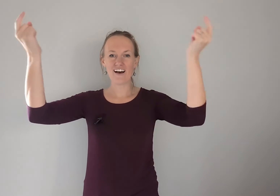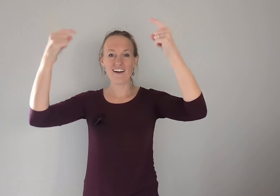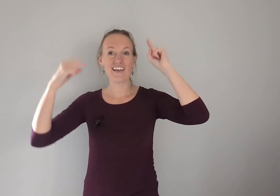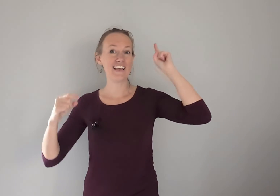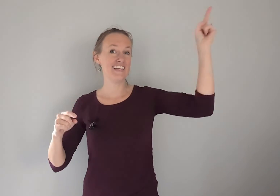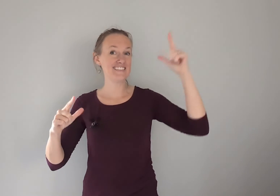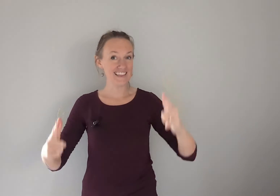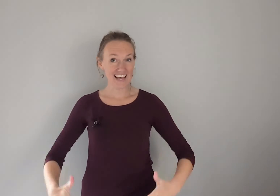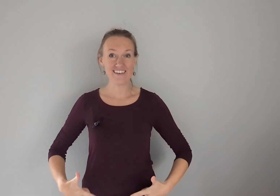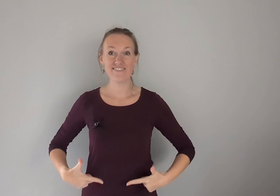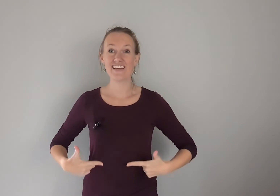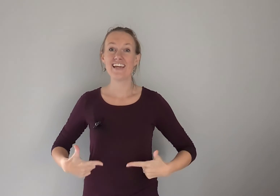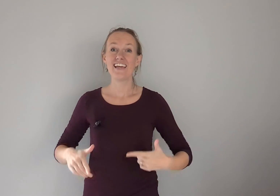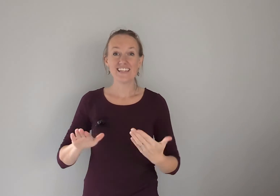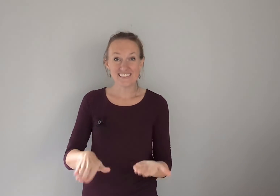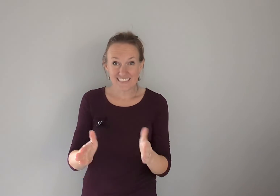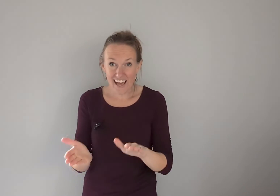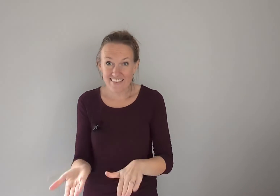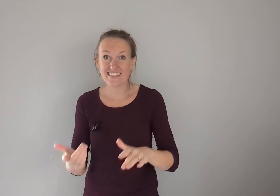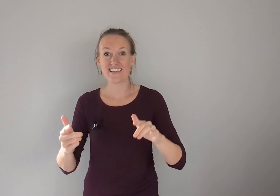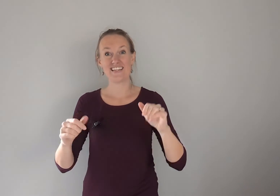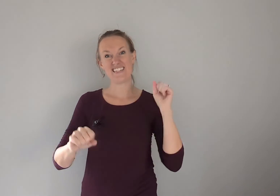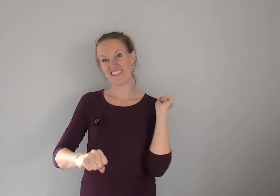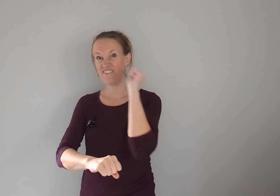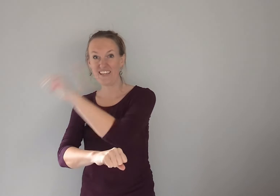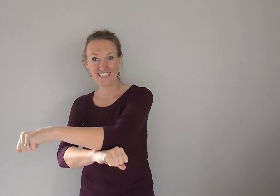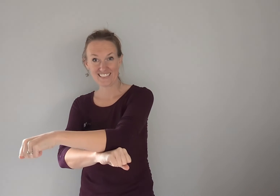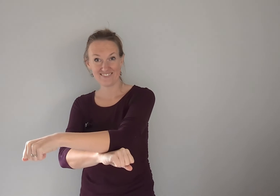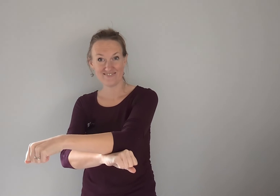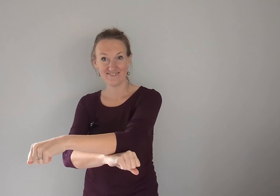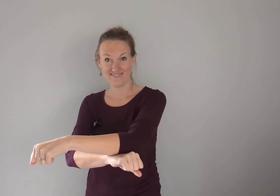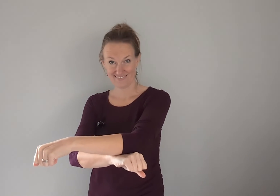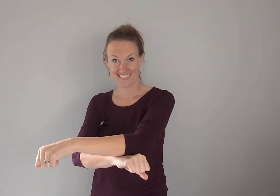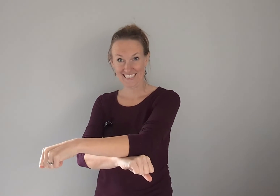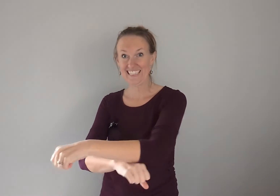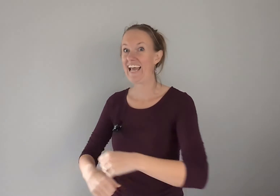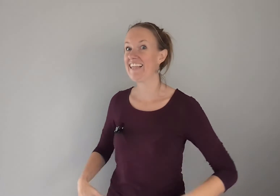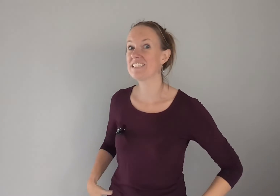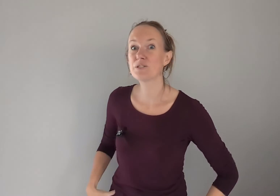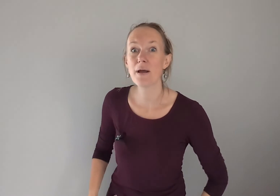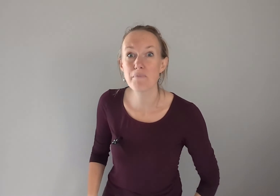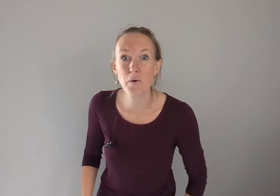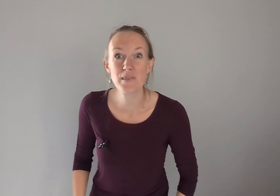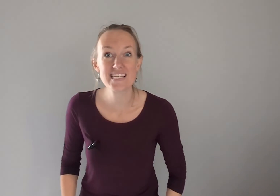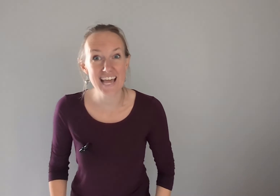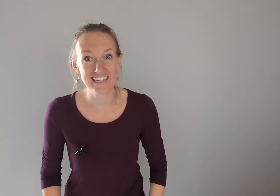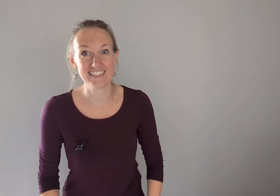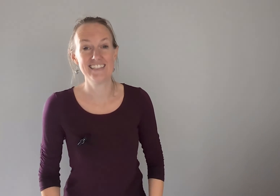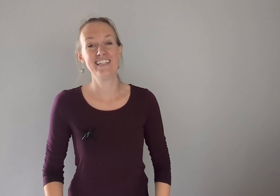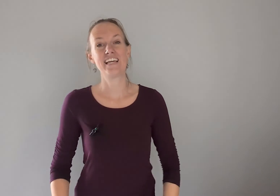Hallelujah. His life is death's defeat. Okay, let's try both together. Okay,